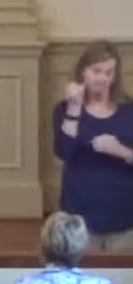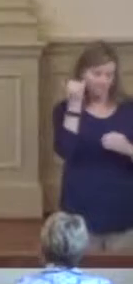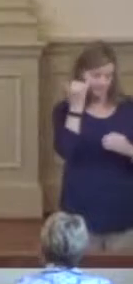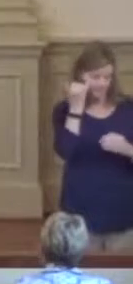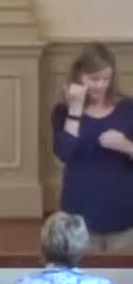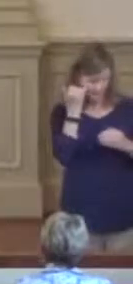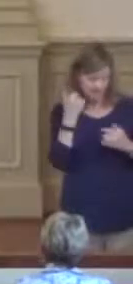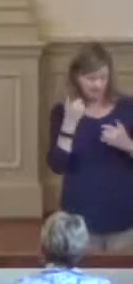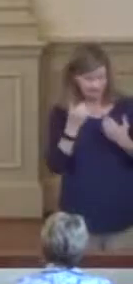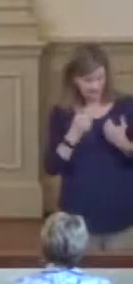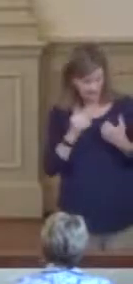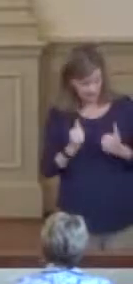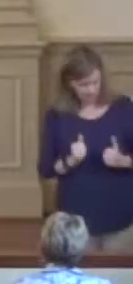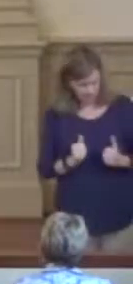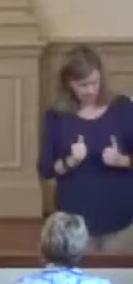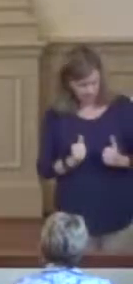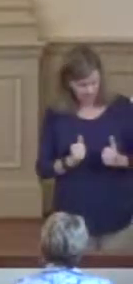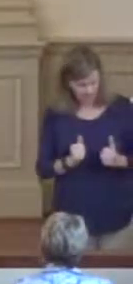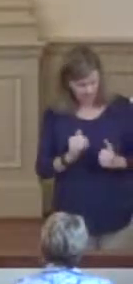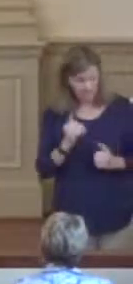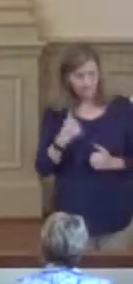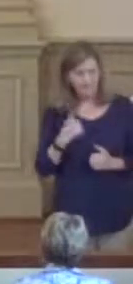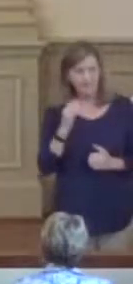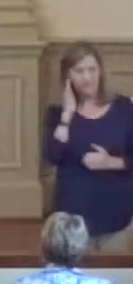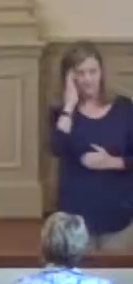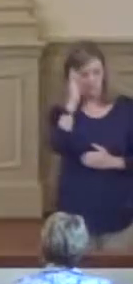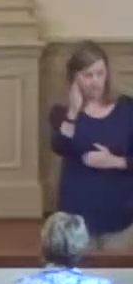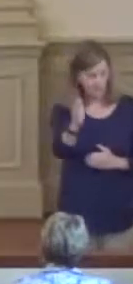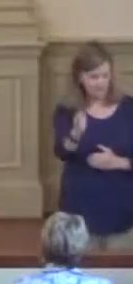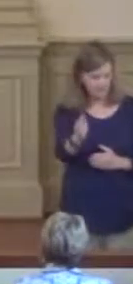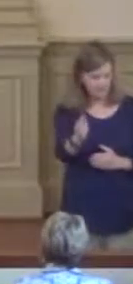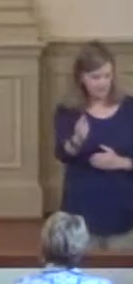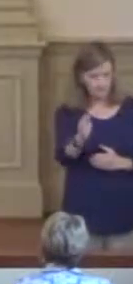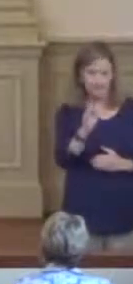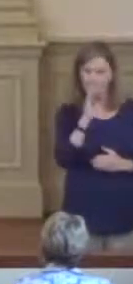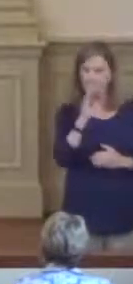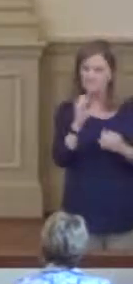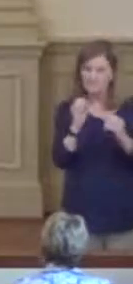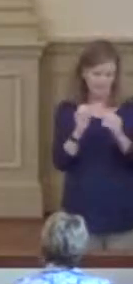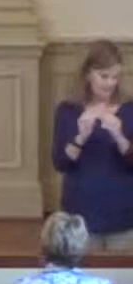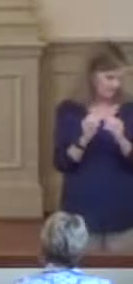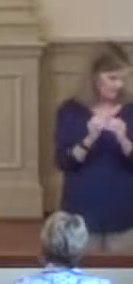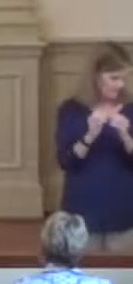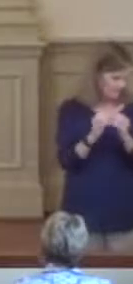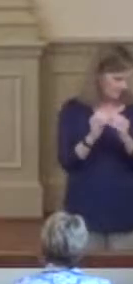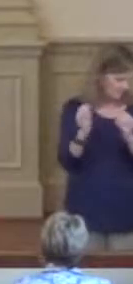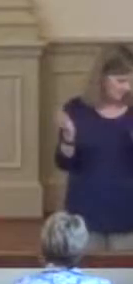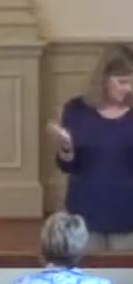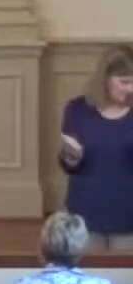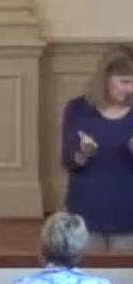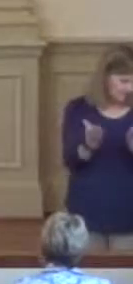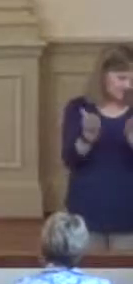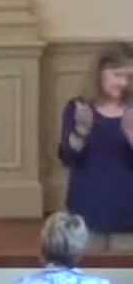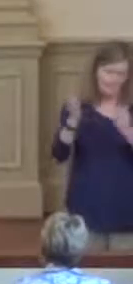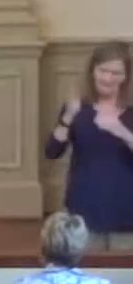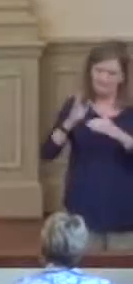If I could, I would be more present